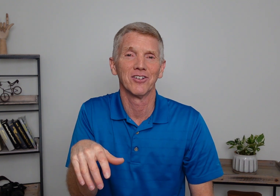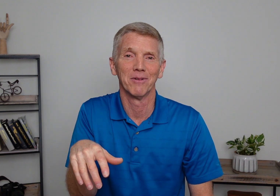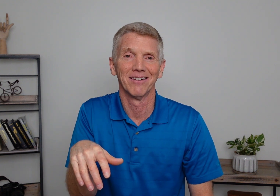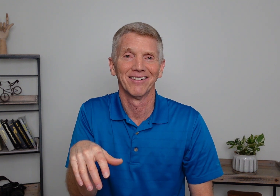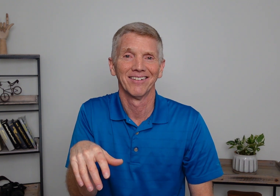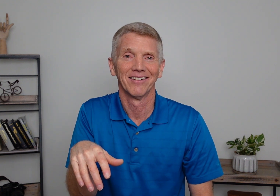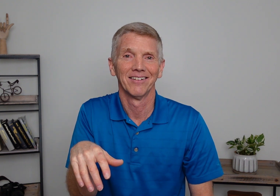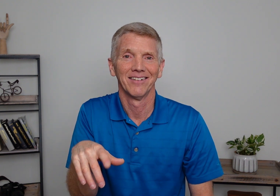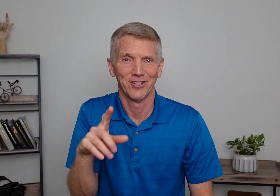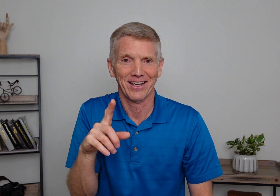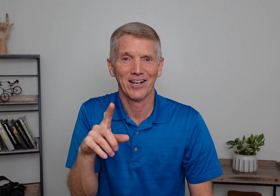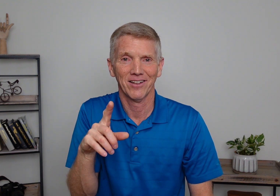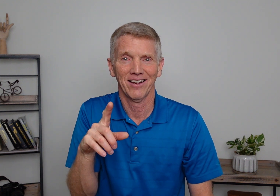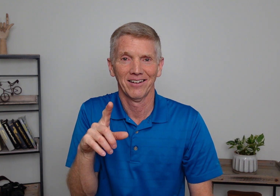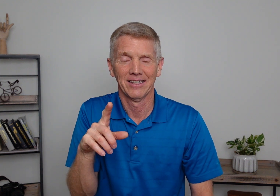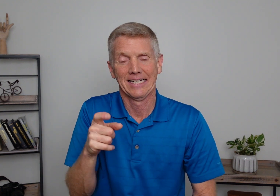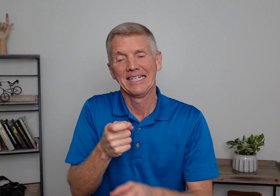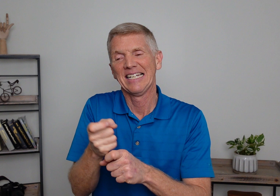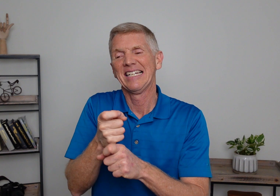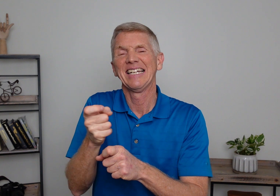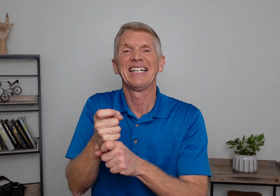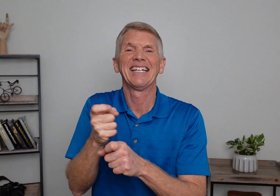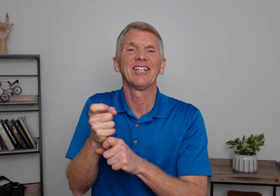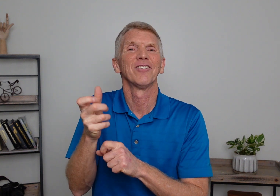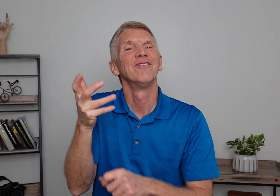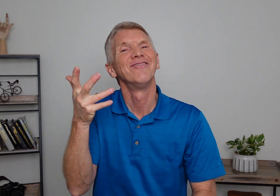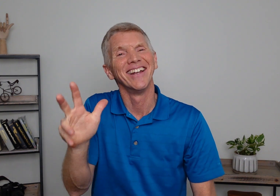me. Did you catch that? Tease, finish.